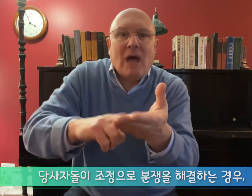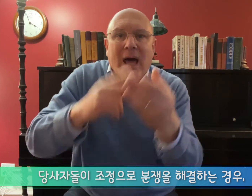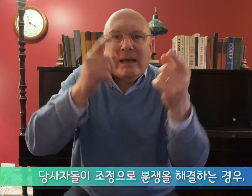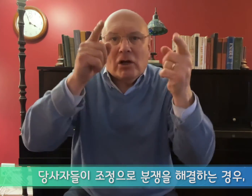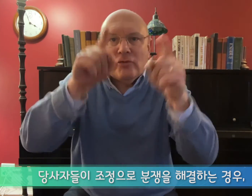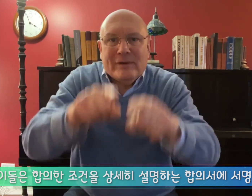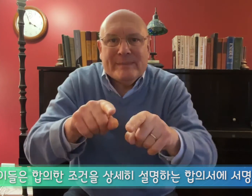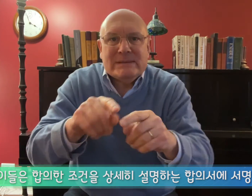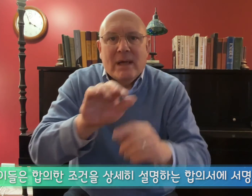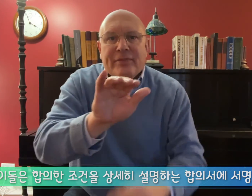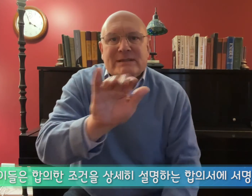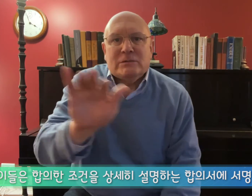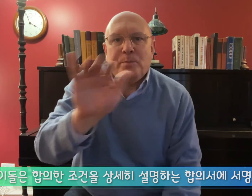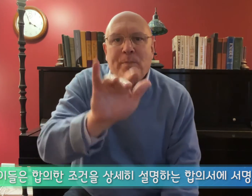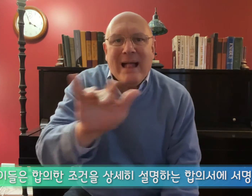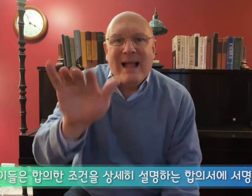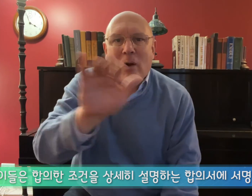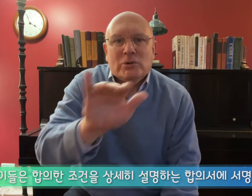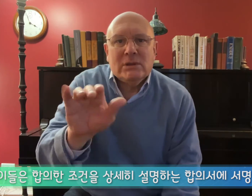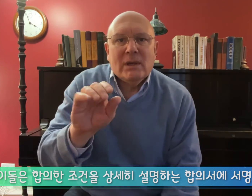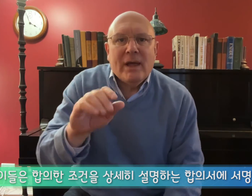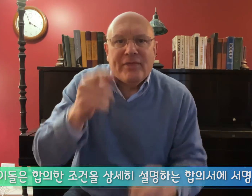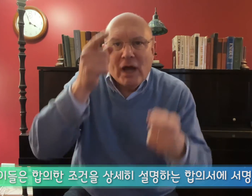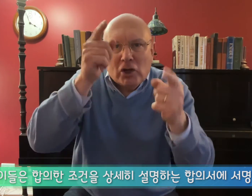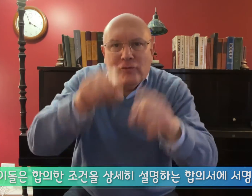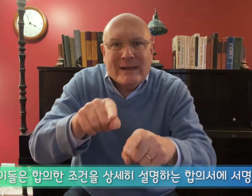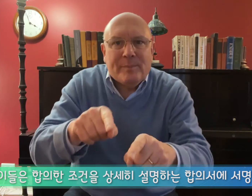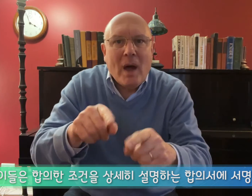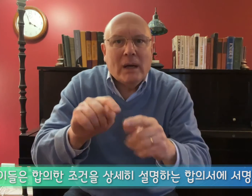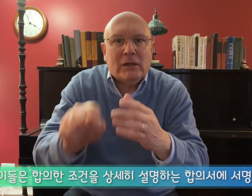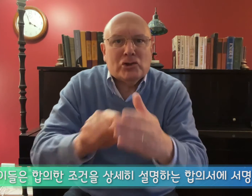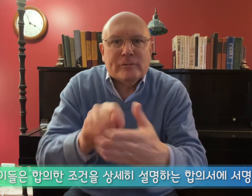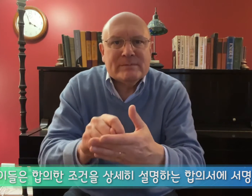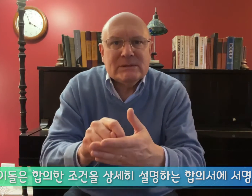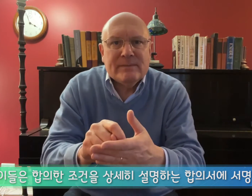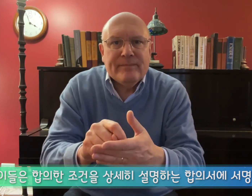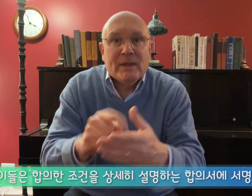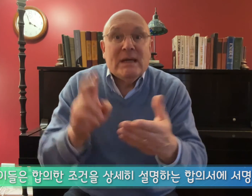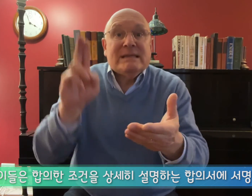mediation, they sign agreements that spell out the agreed upon terms.